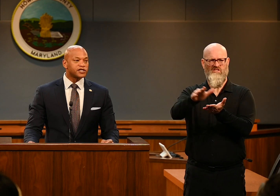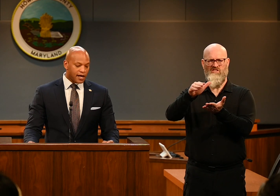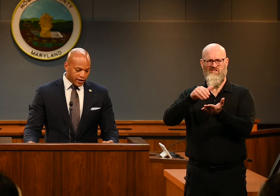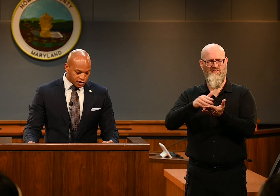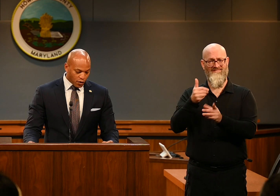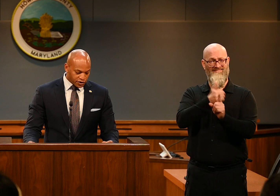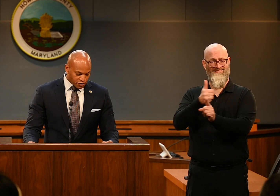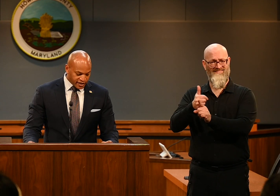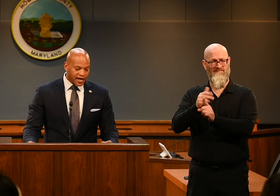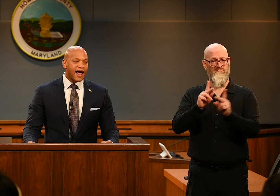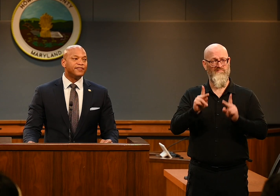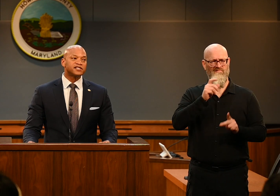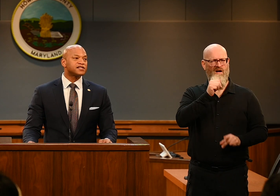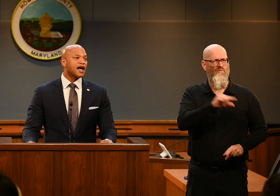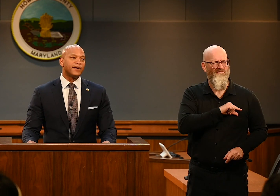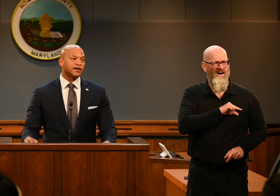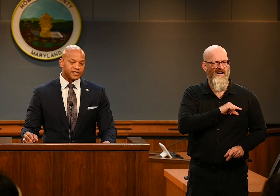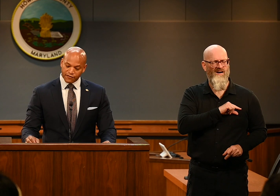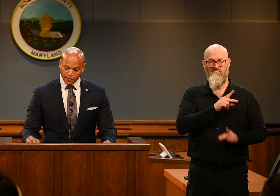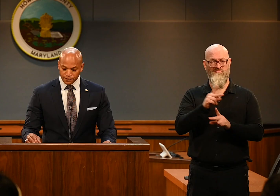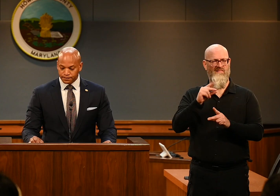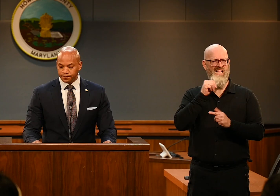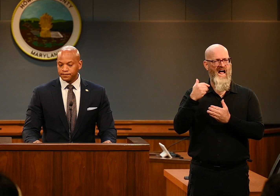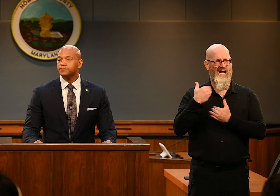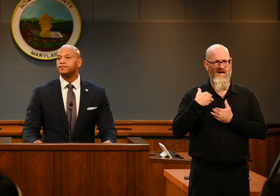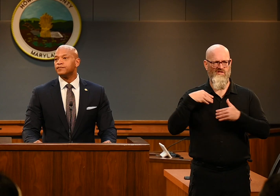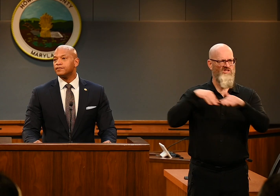armed personnel into our streets, and this does not make us safer.